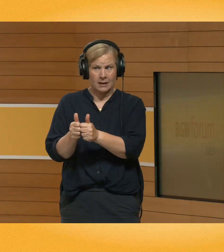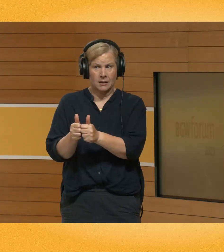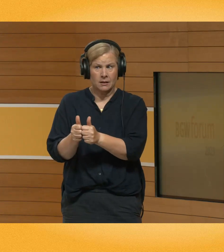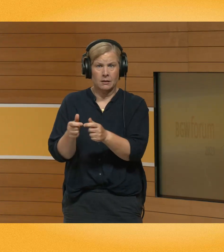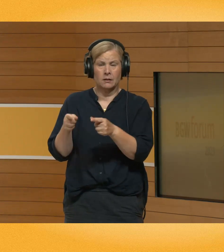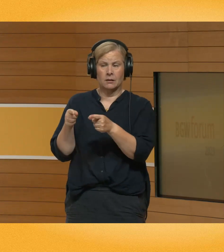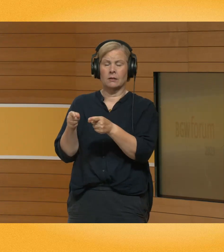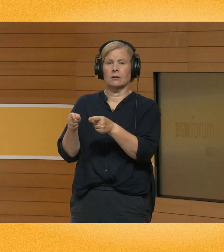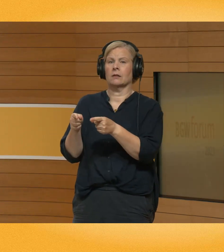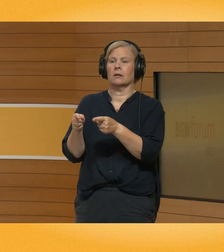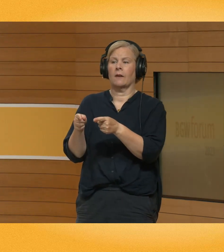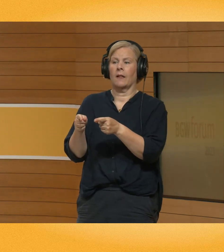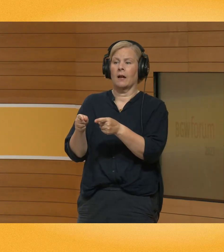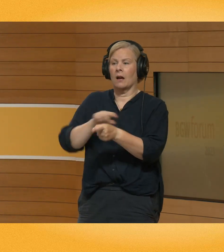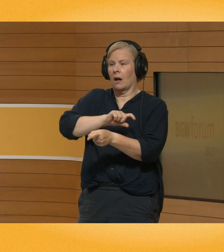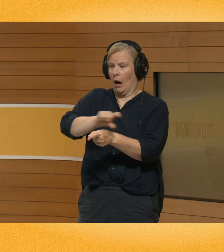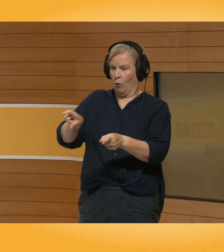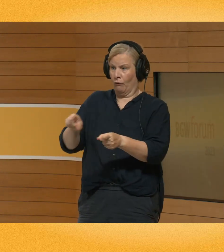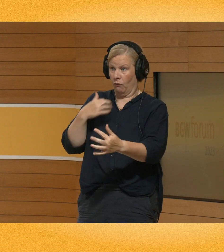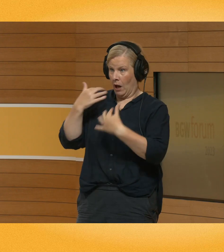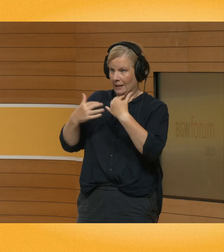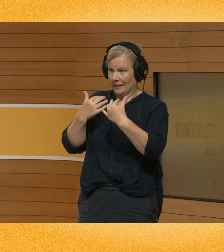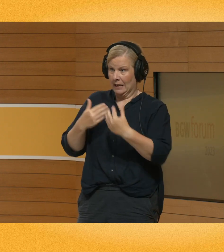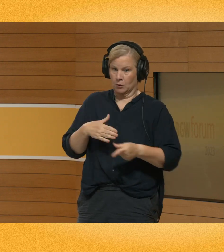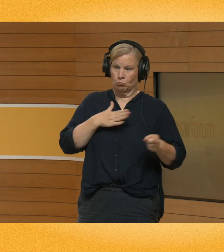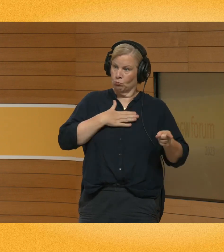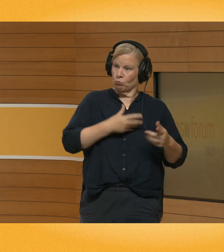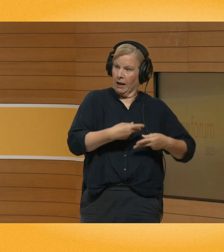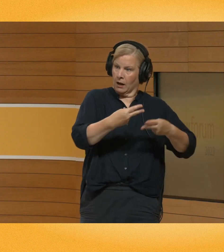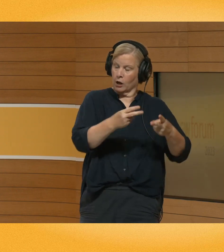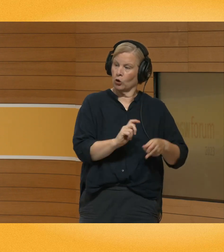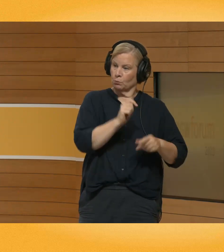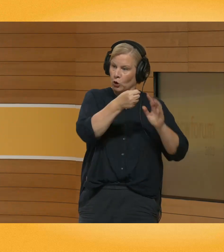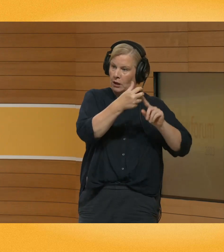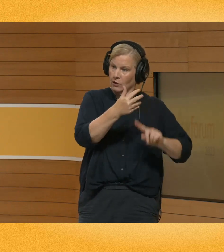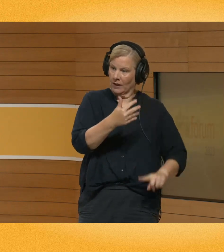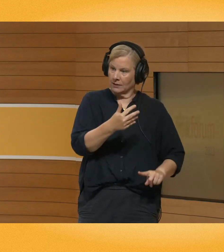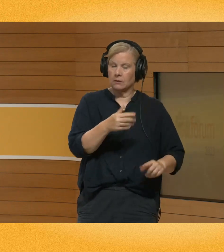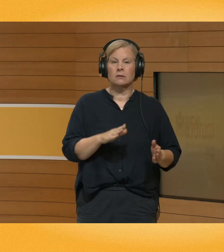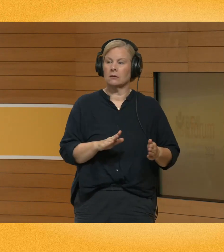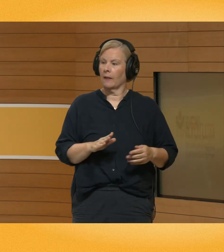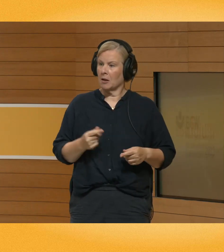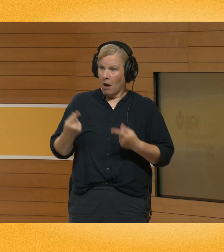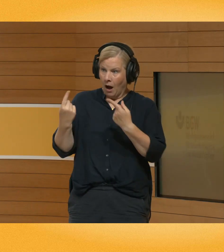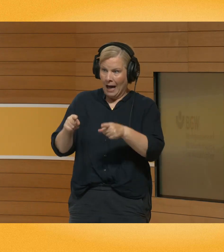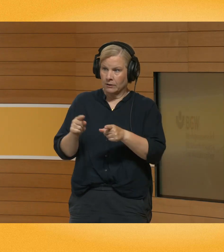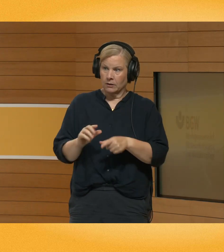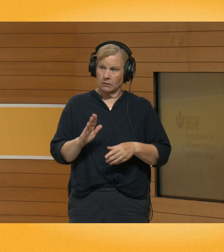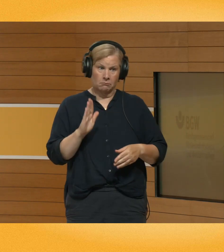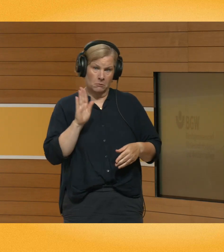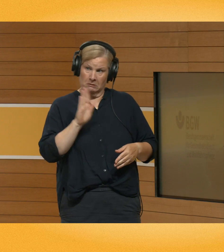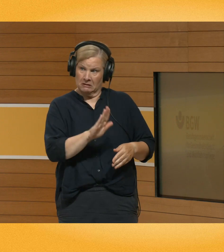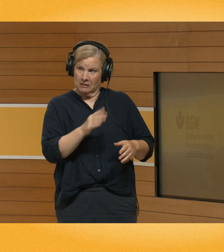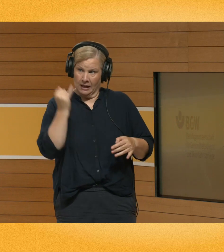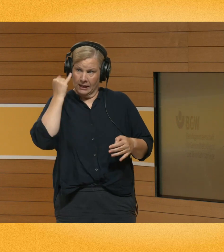you share that? Do you see maybe others adapting something of your idea? Yeah, we're sharing our ideas